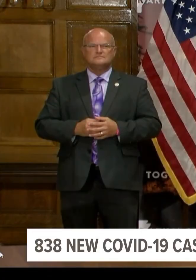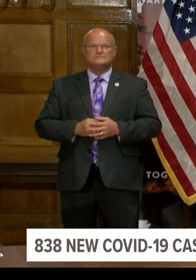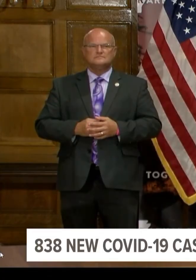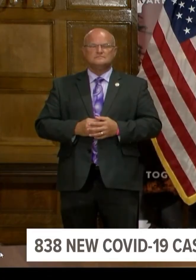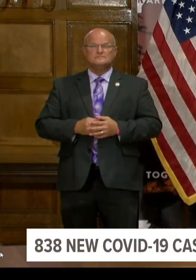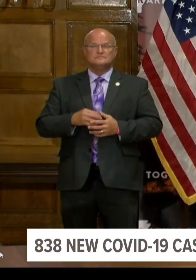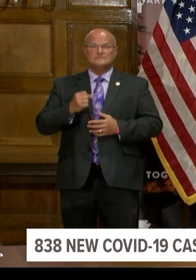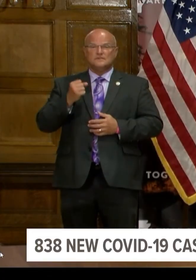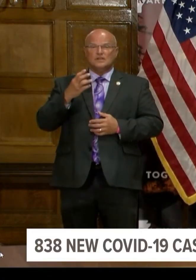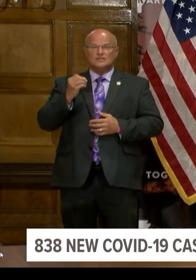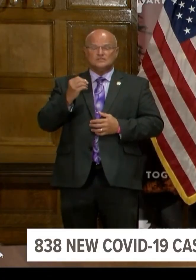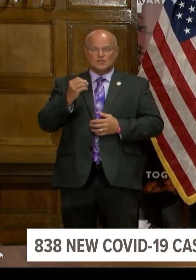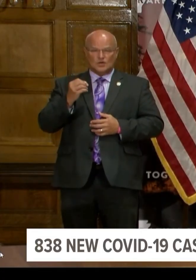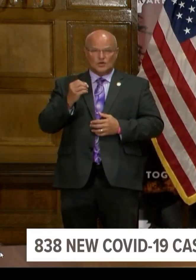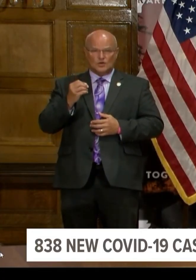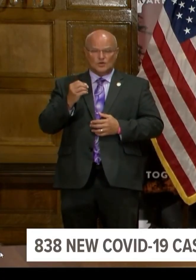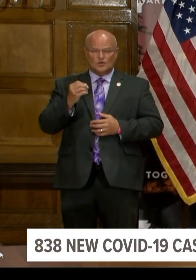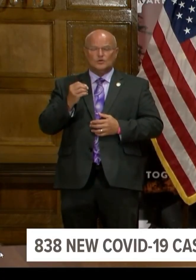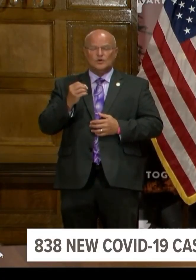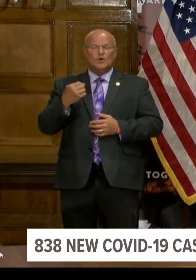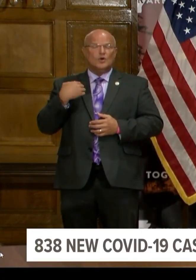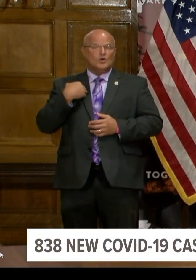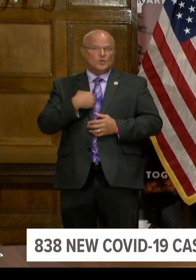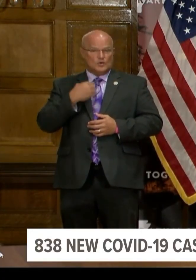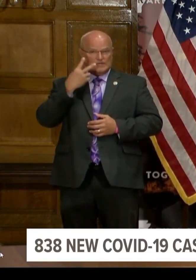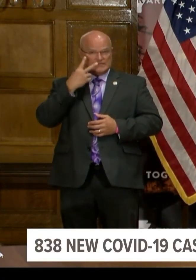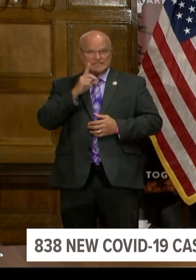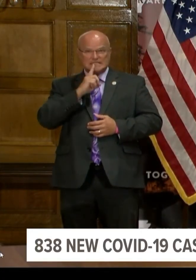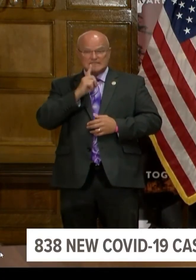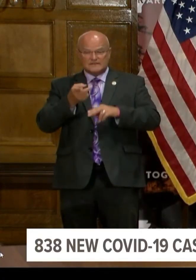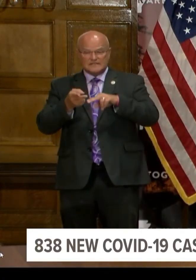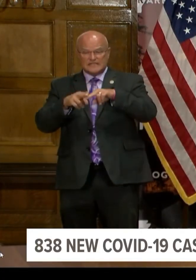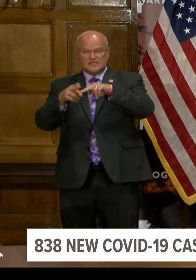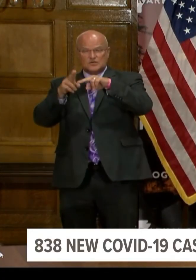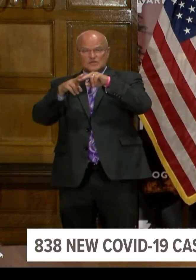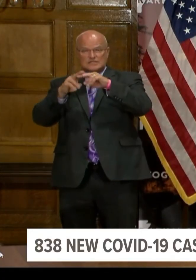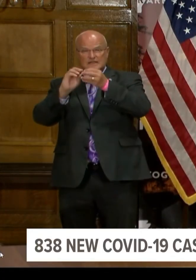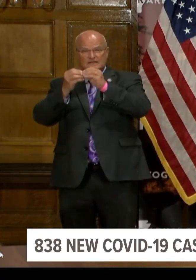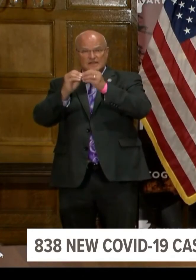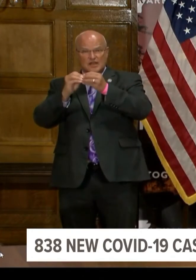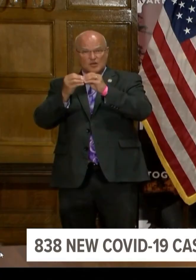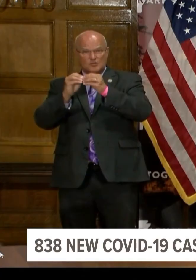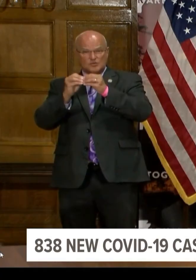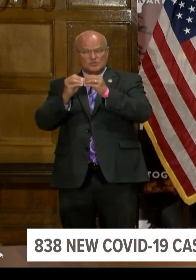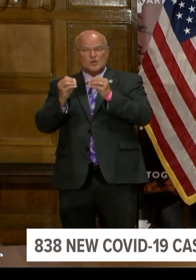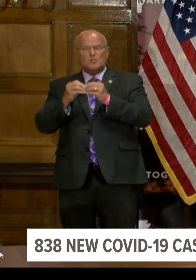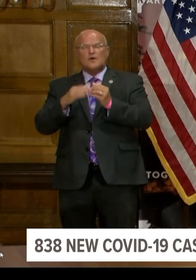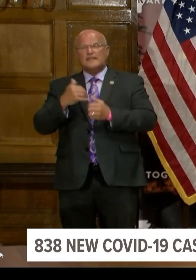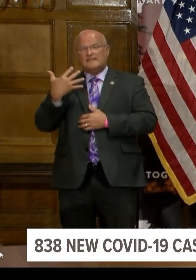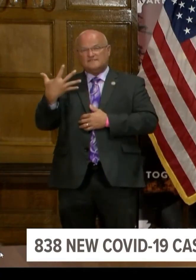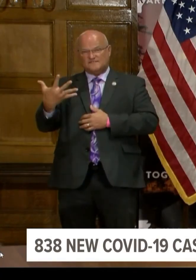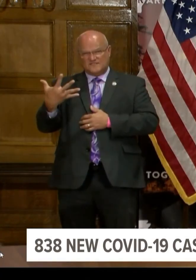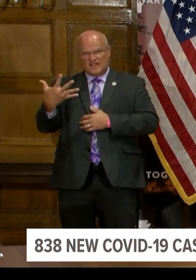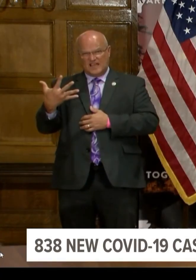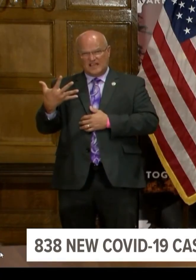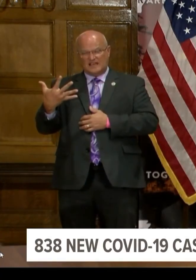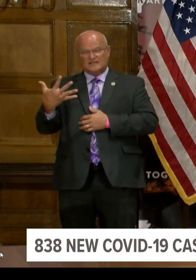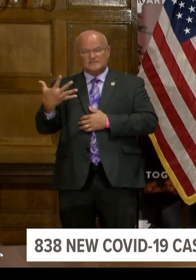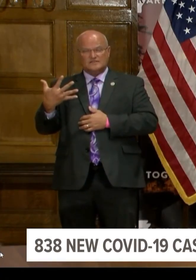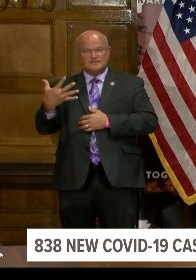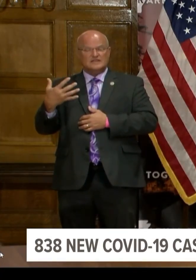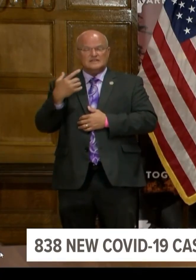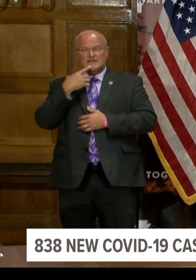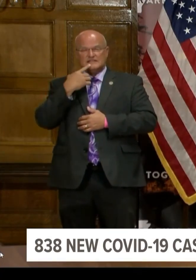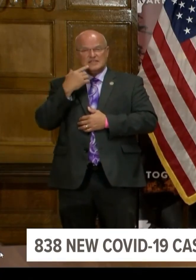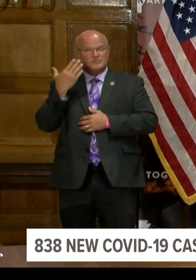So specific criteria I can't give you right now, but we're seeing definite increases of numbers, more than 5 and 7 cases. As I